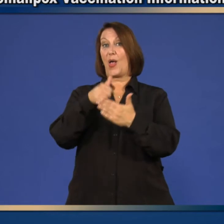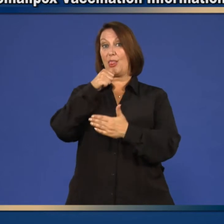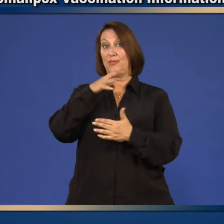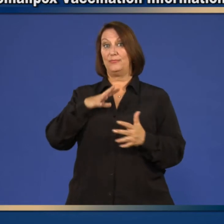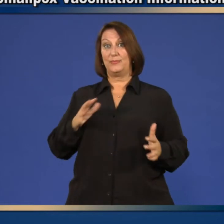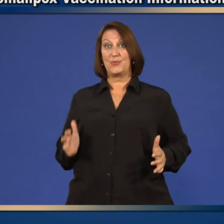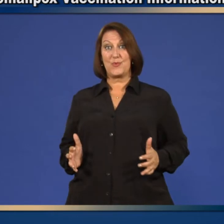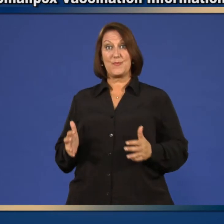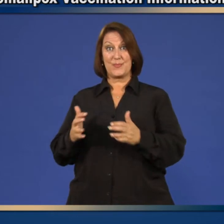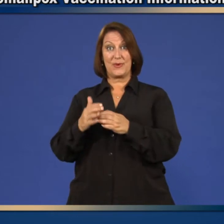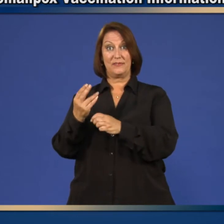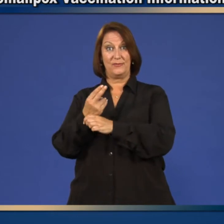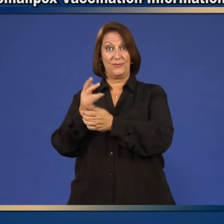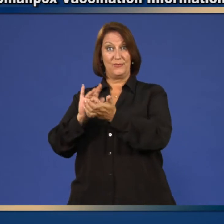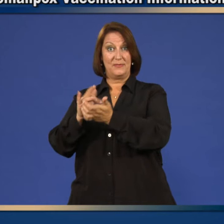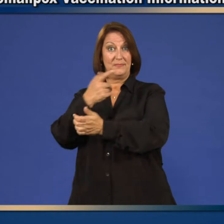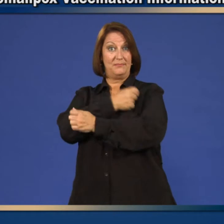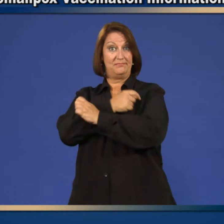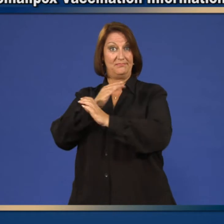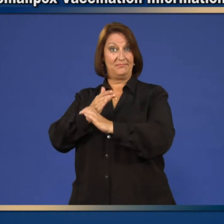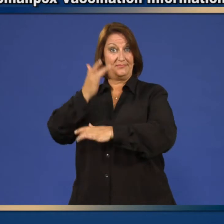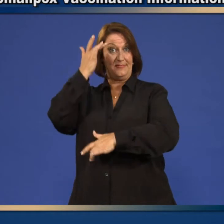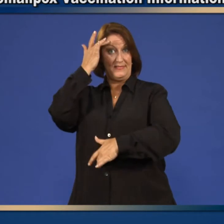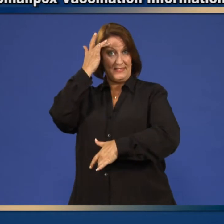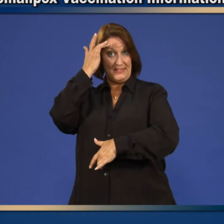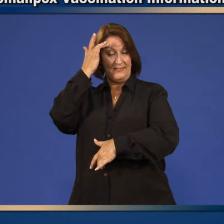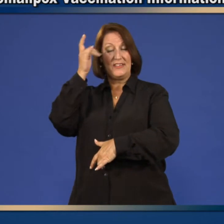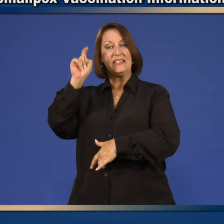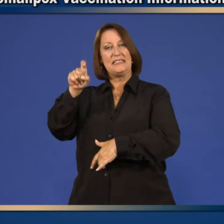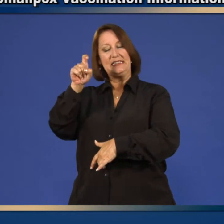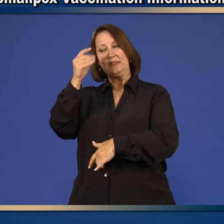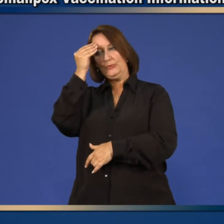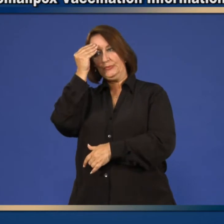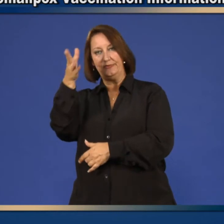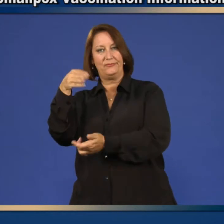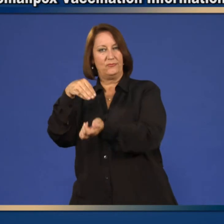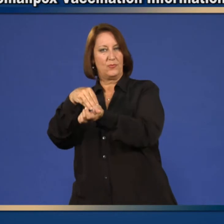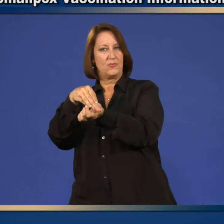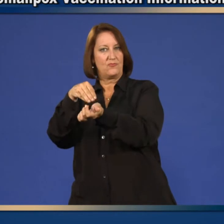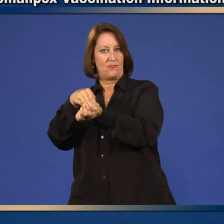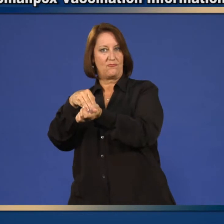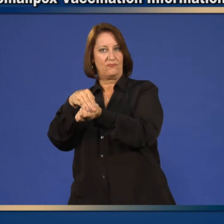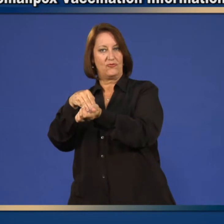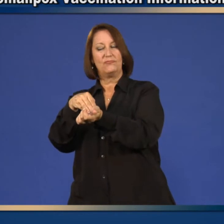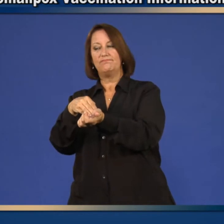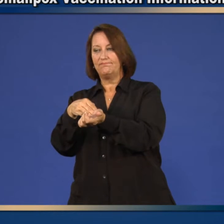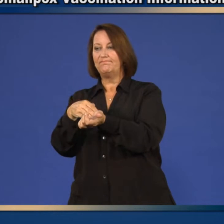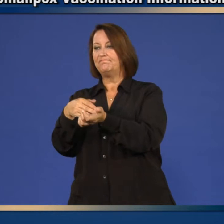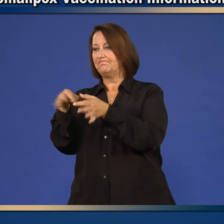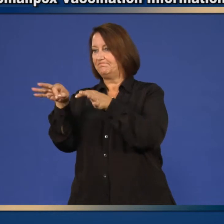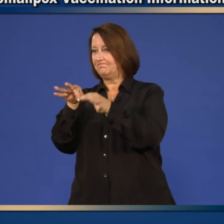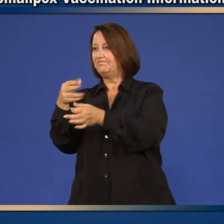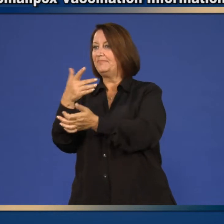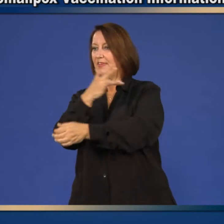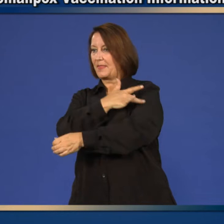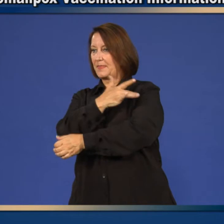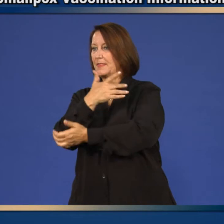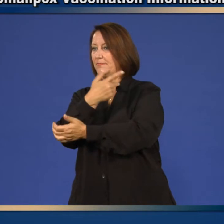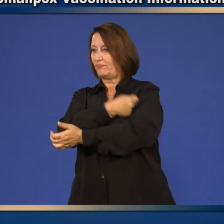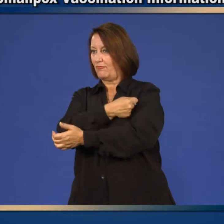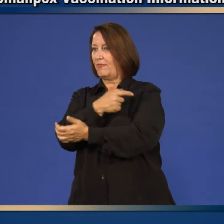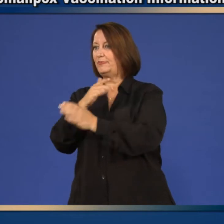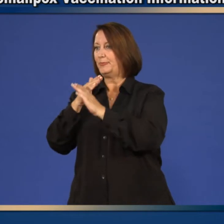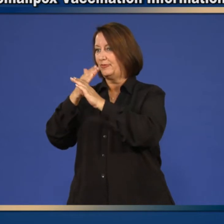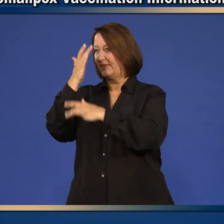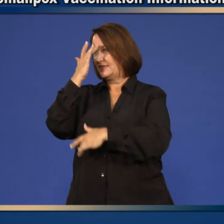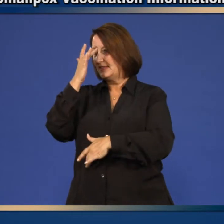All pregnant women who have received the smallpox vaccine during pregnancy should let their healthcare provider